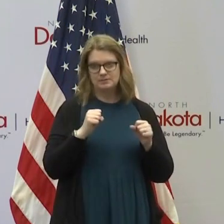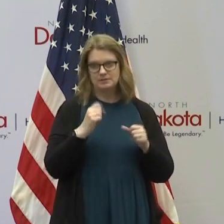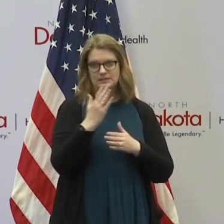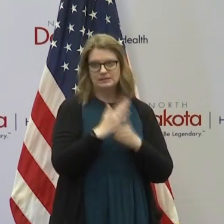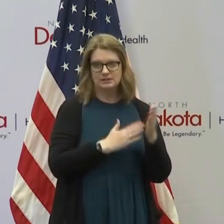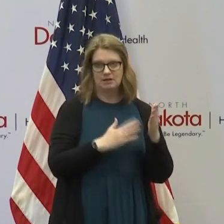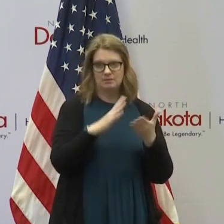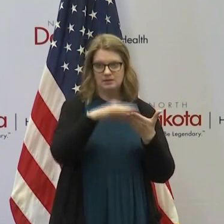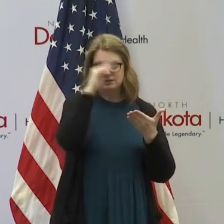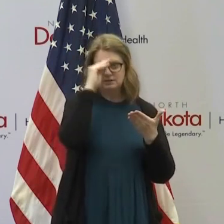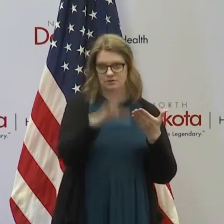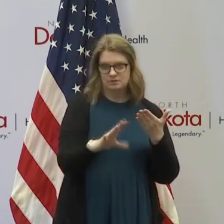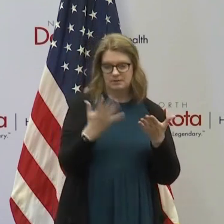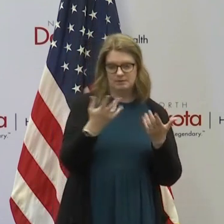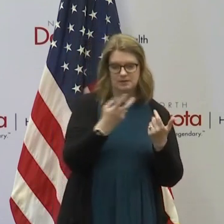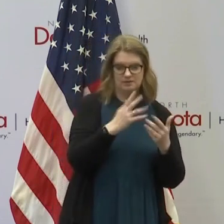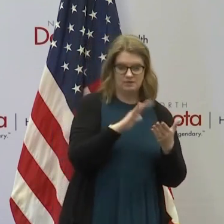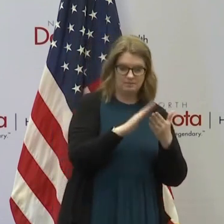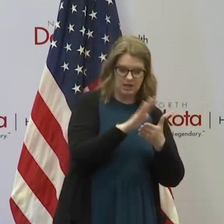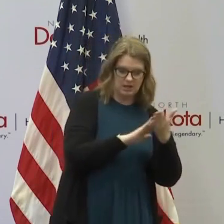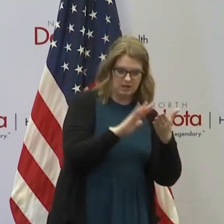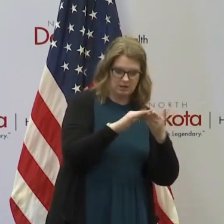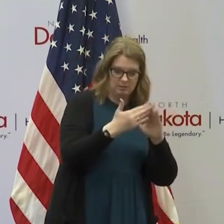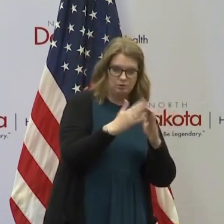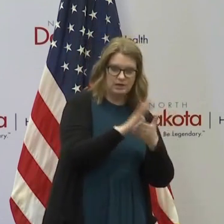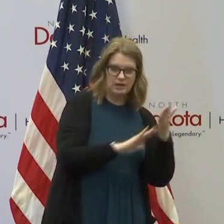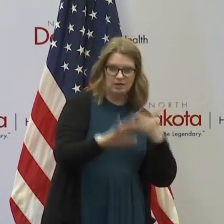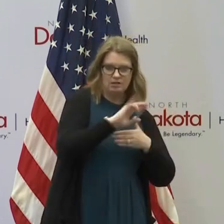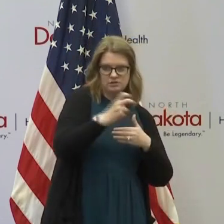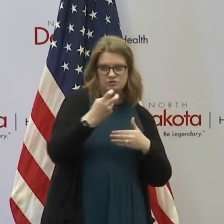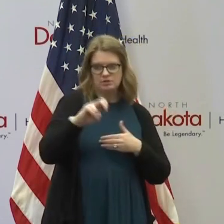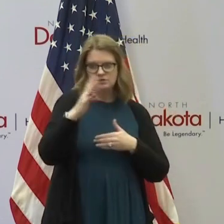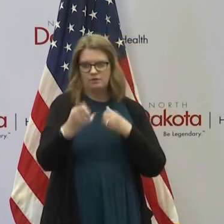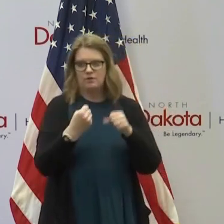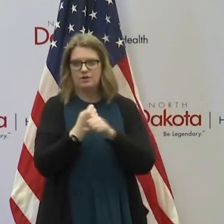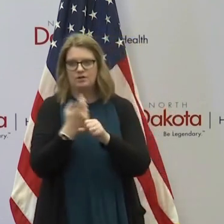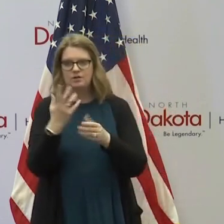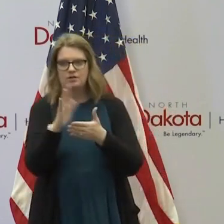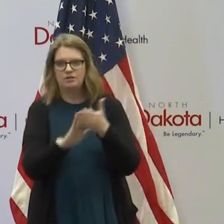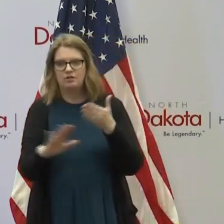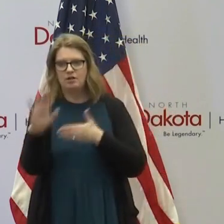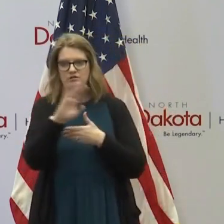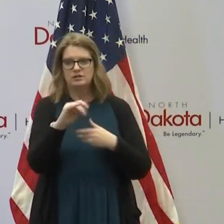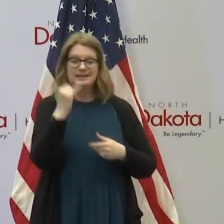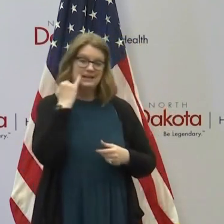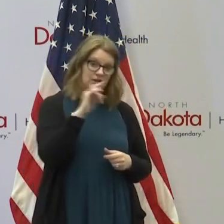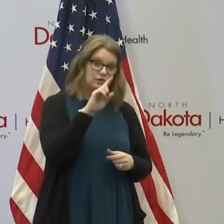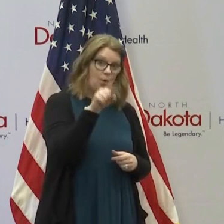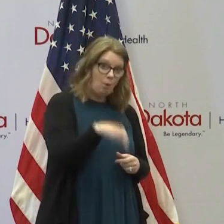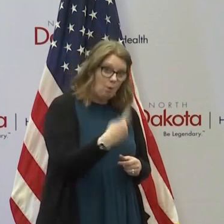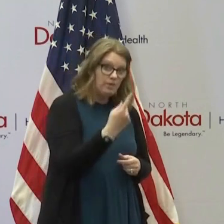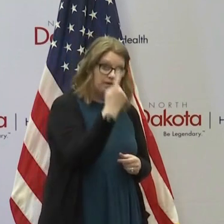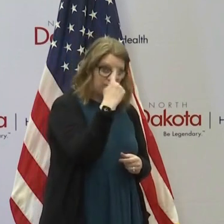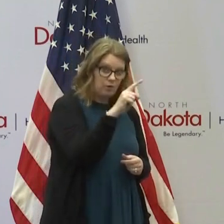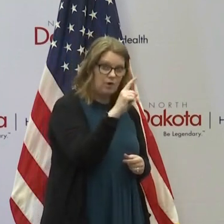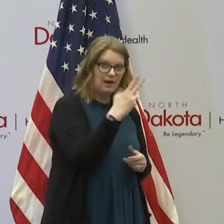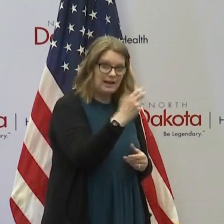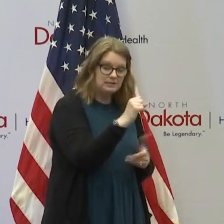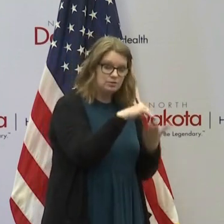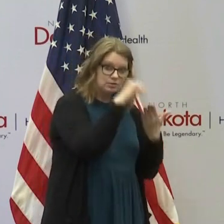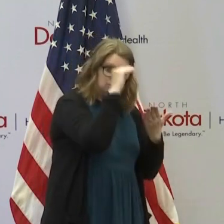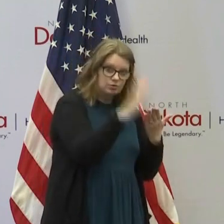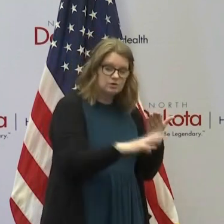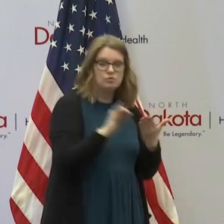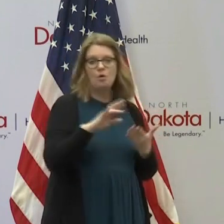some student that might be transferring from a community college to a four-year college? I'm just wondering if it's strictly for high school students or if other